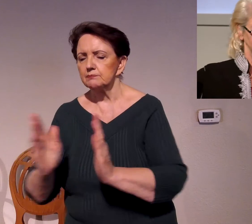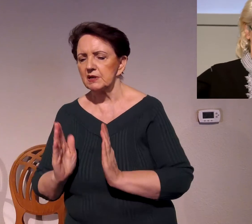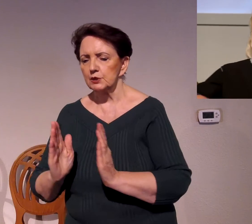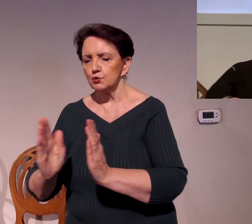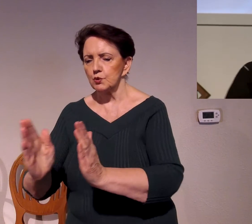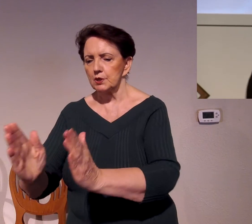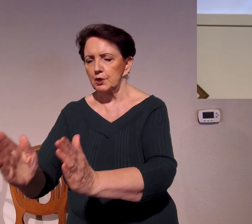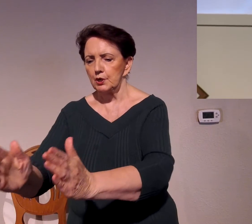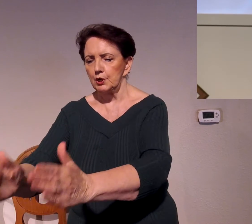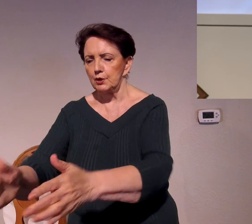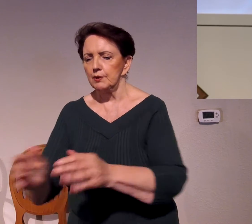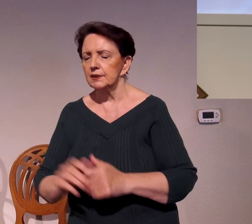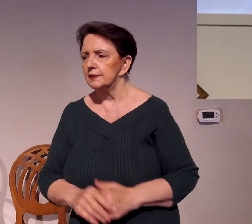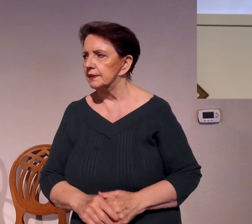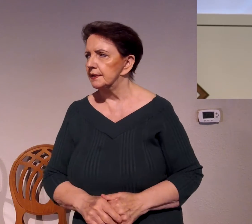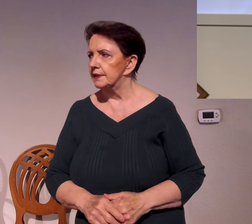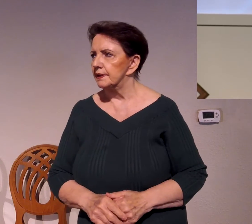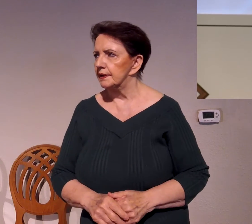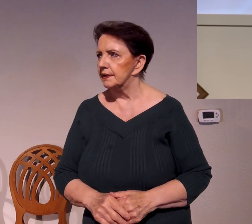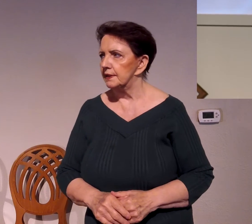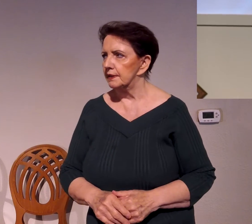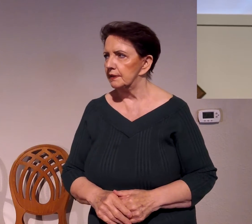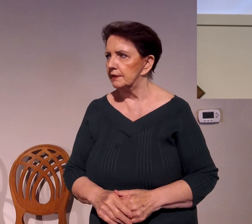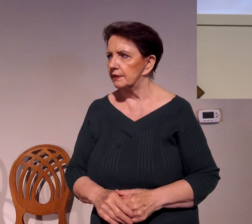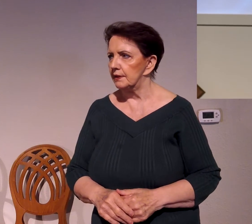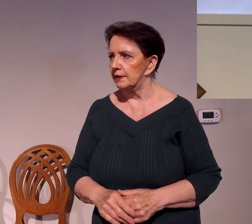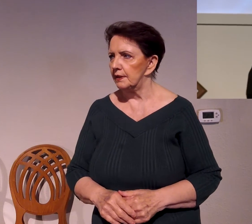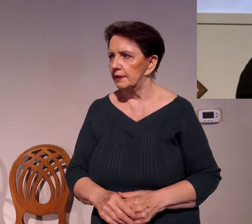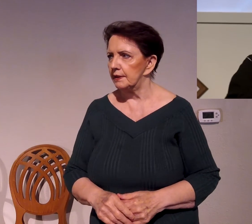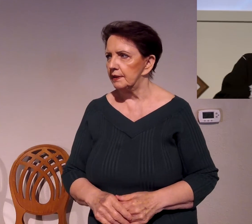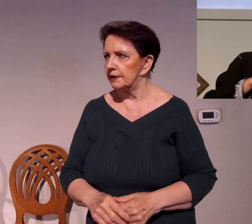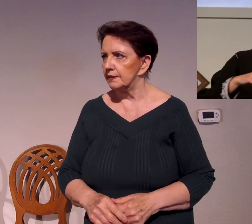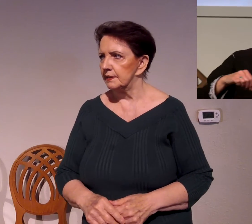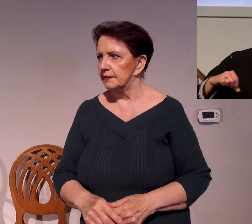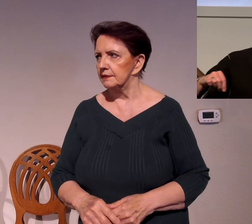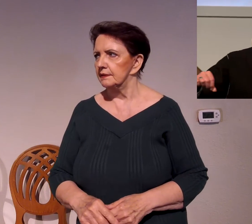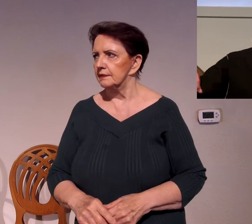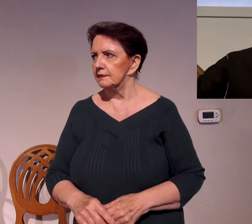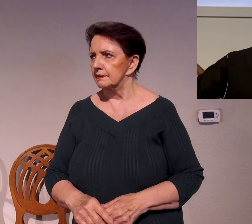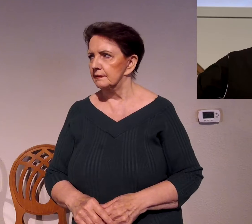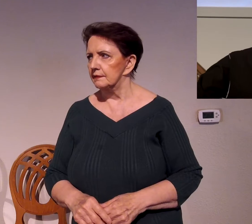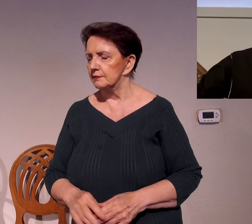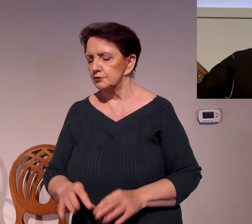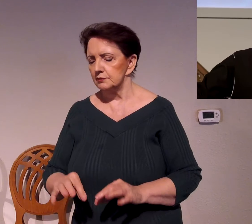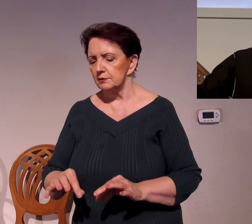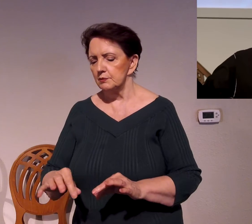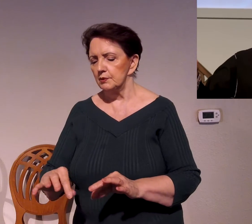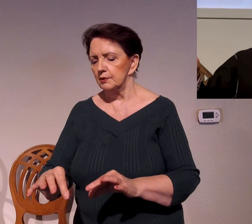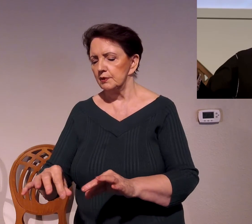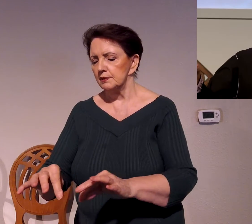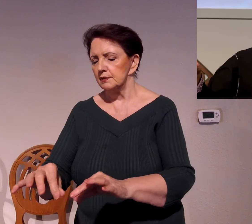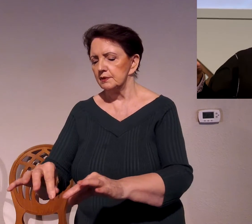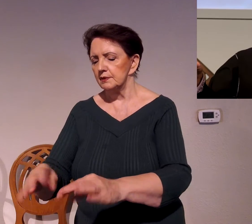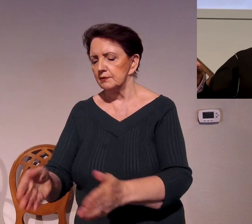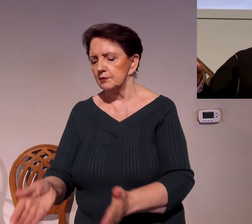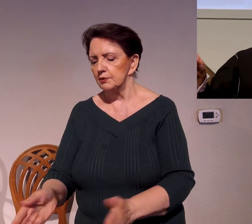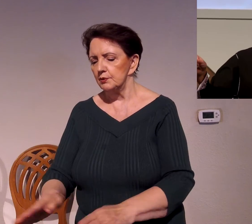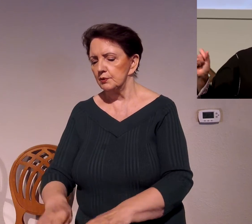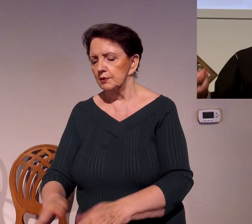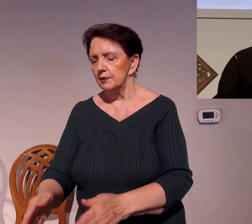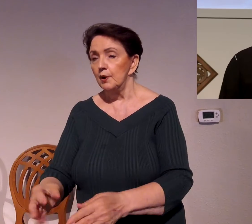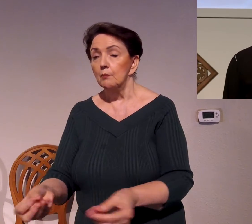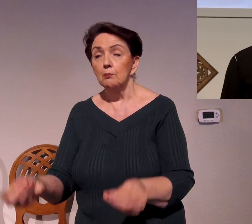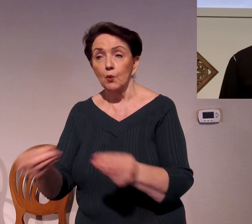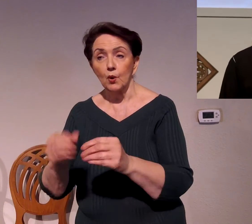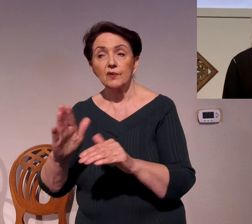you make a little depression, you get your little carrot seeds, and you put a whole bunch of seeds in there. Way more than